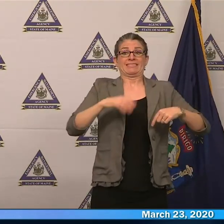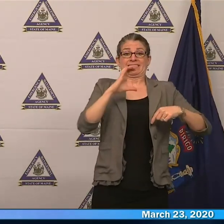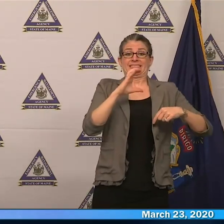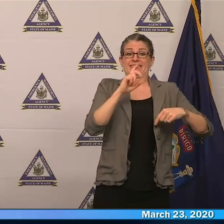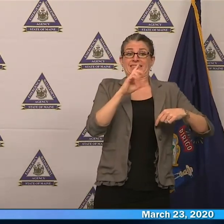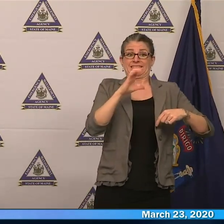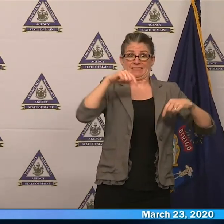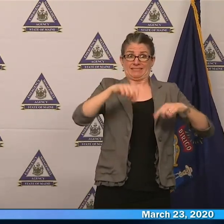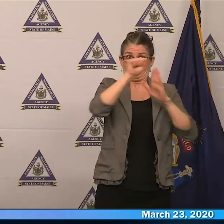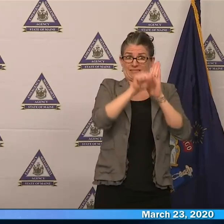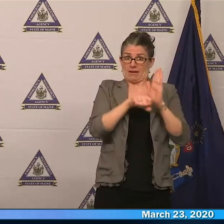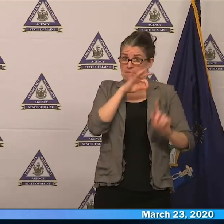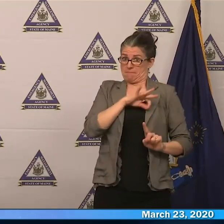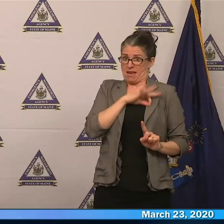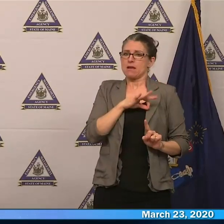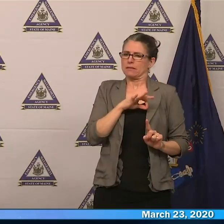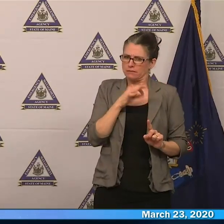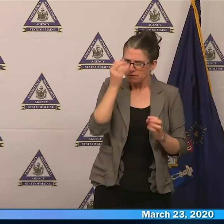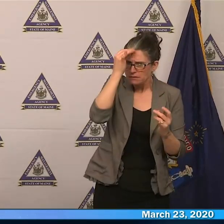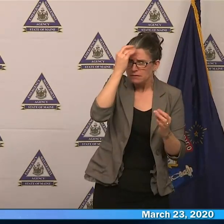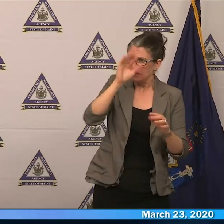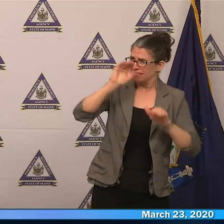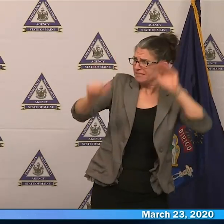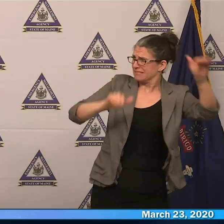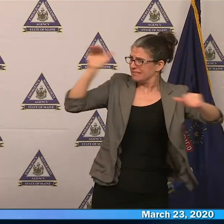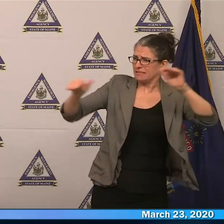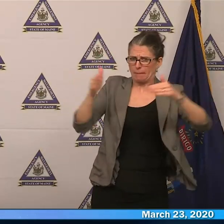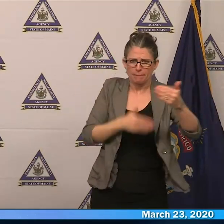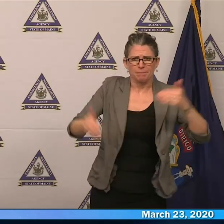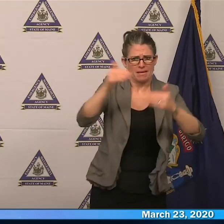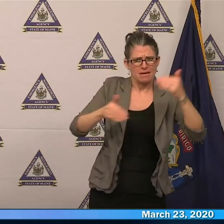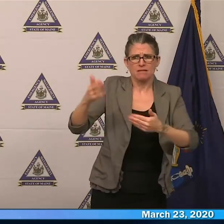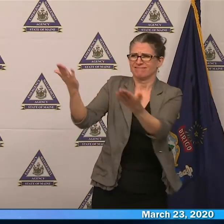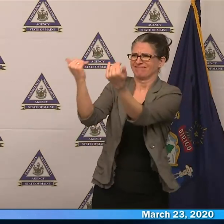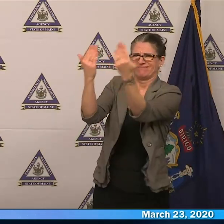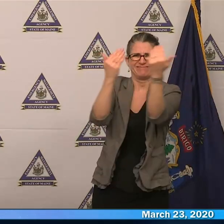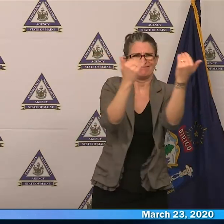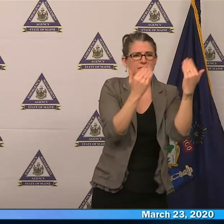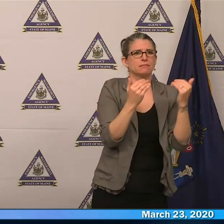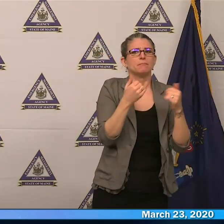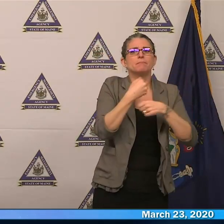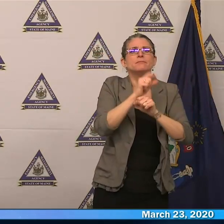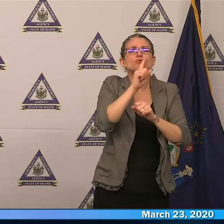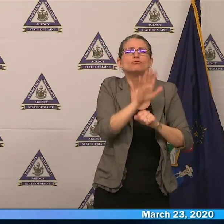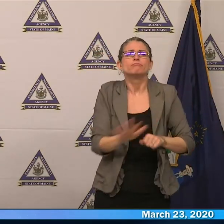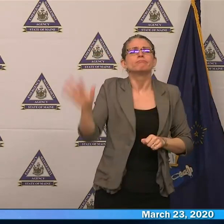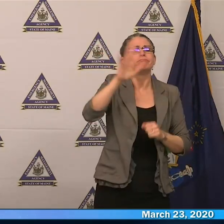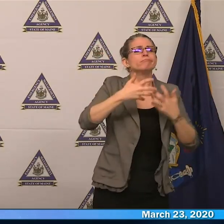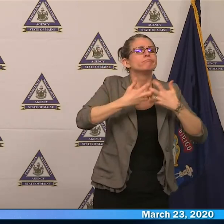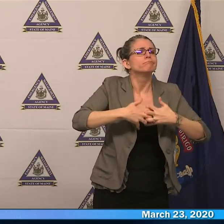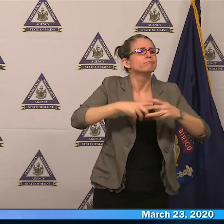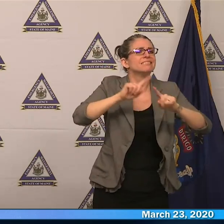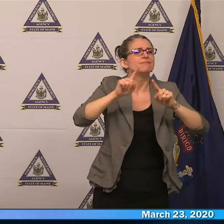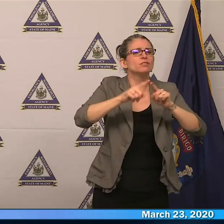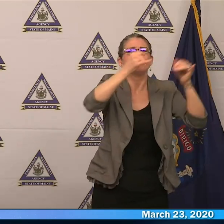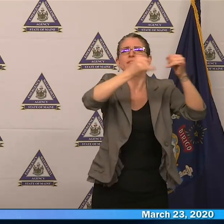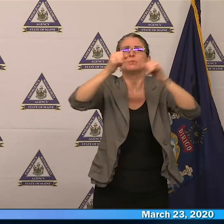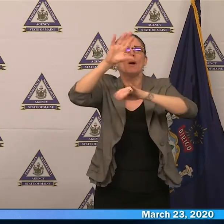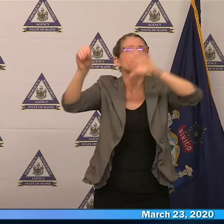to distribute this precious resource fairly and equitably across the healthcare provider landscape in the